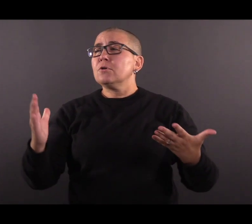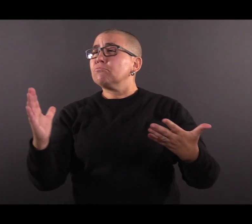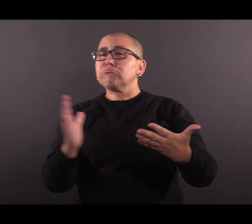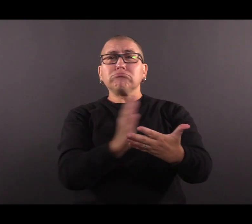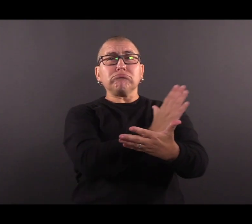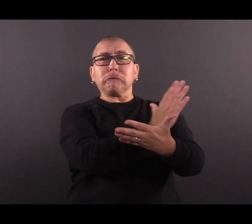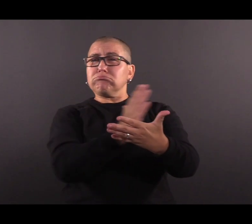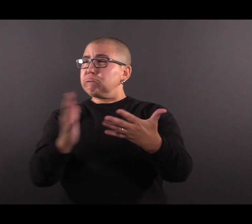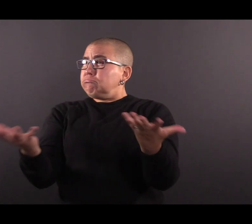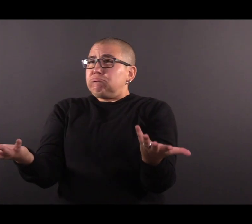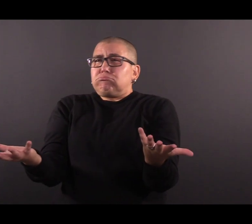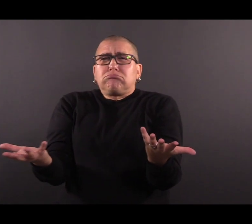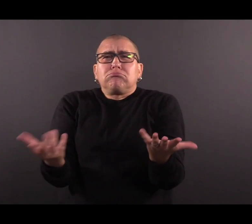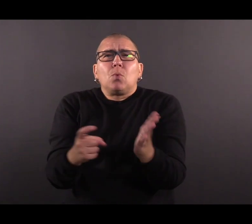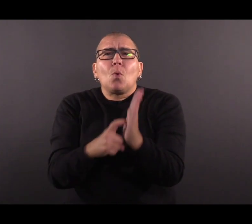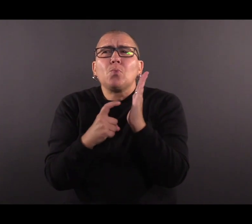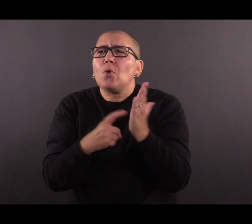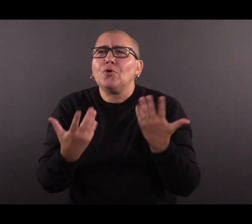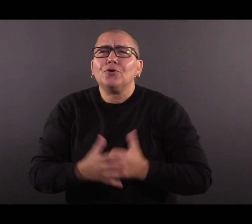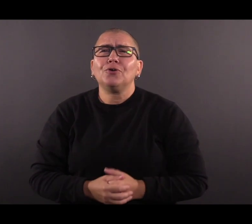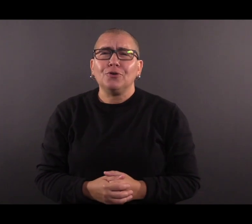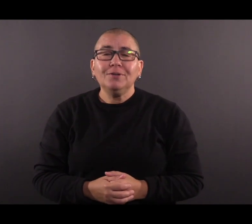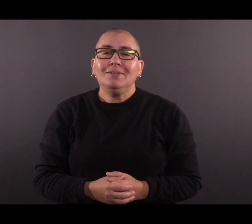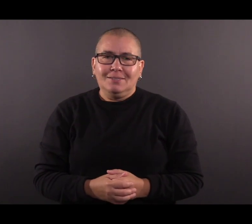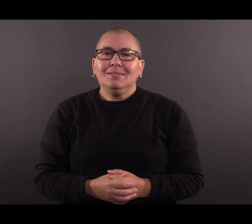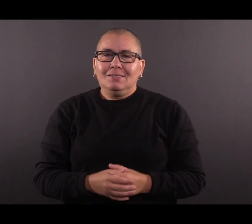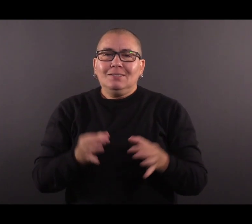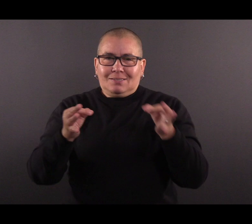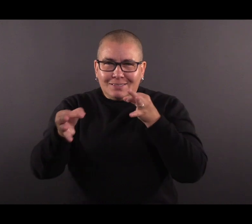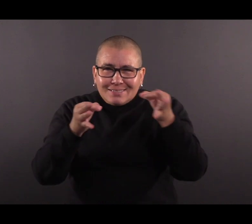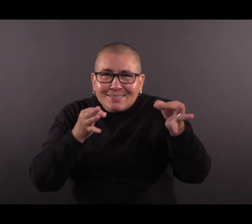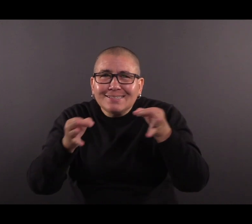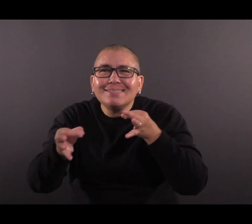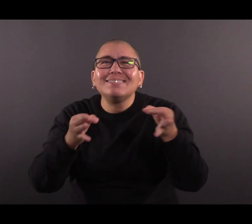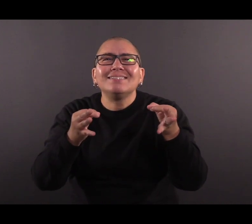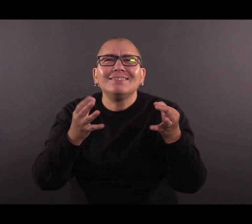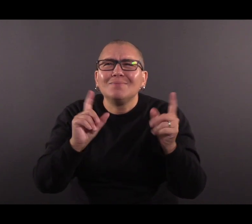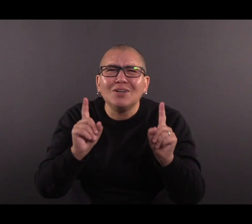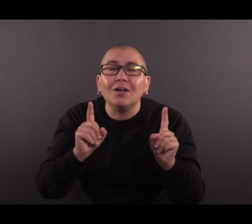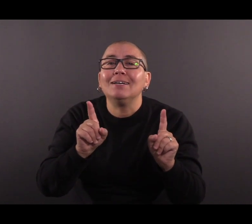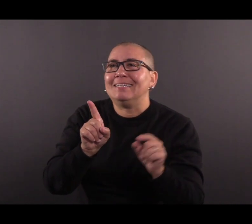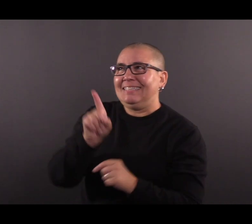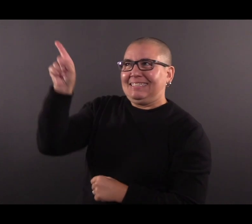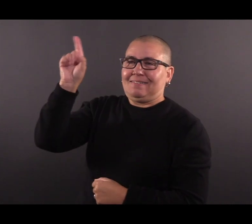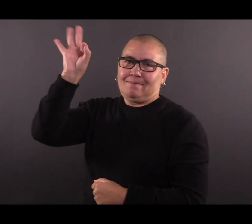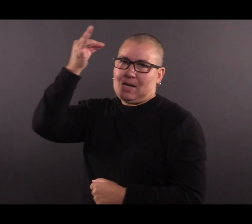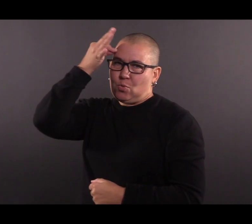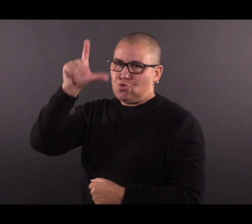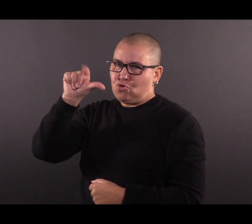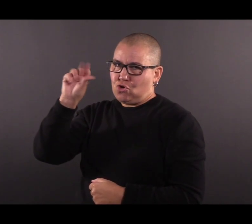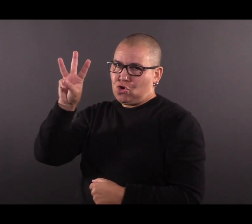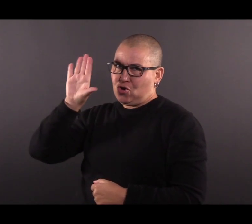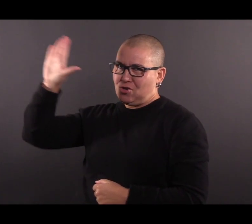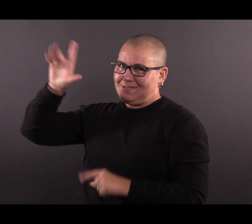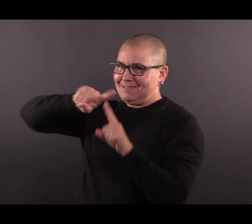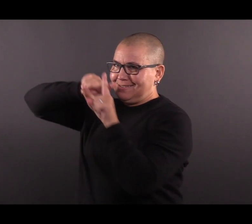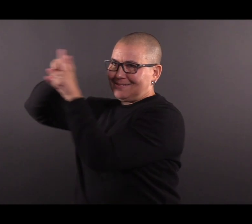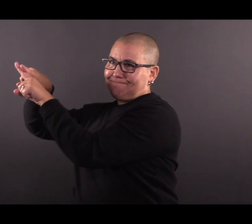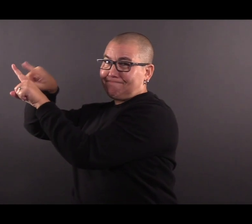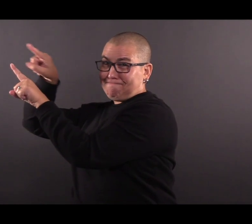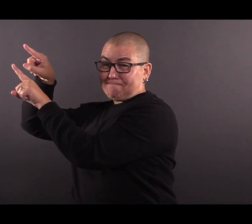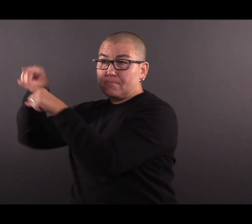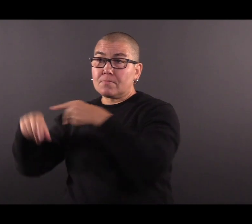for this two-part application process are laid out in federal statute and regulations. HUD releases